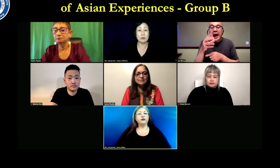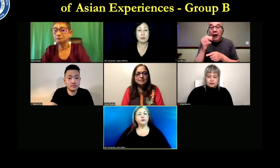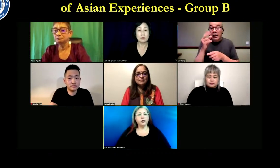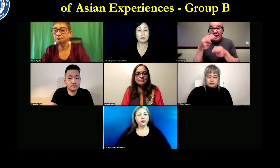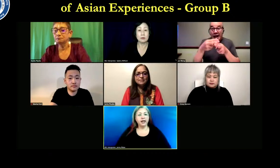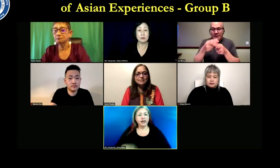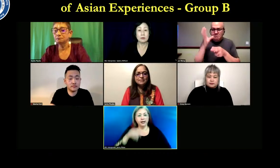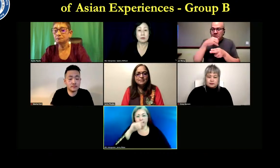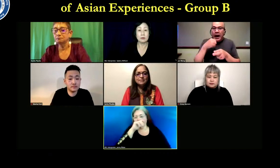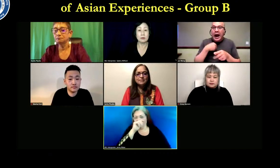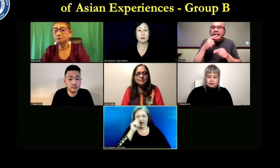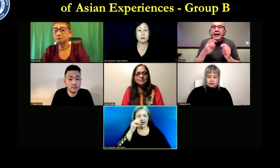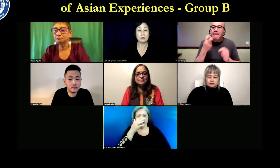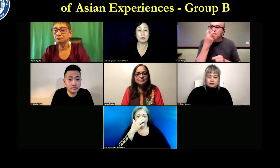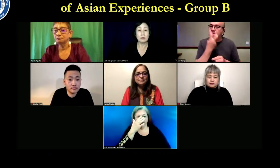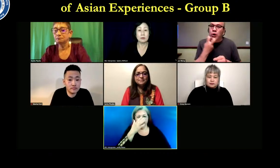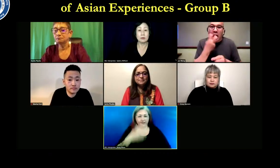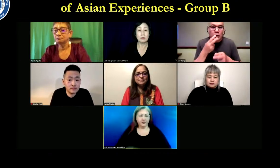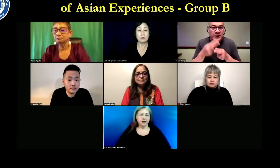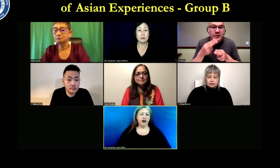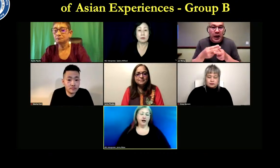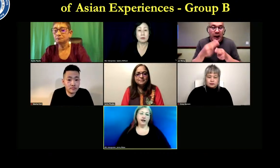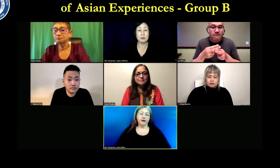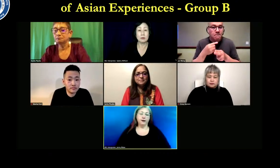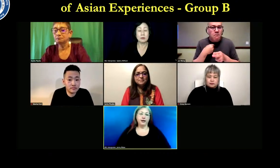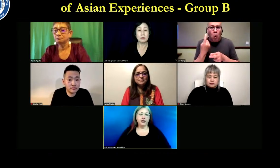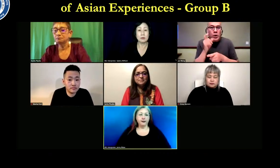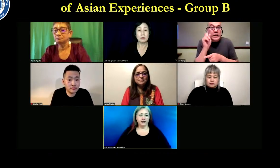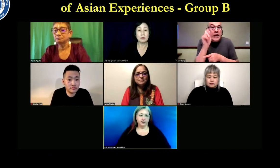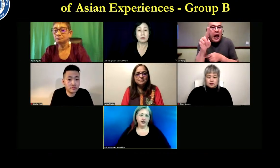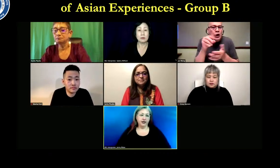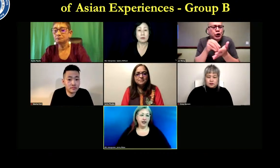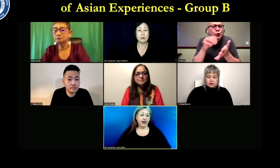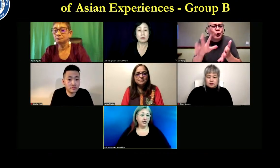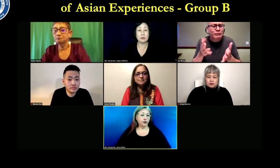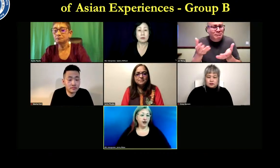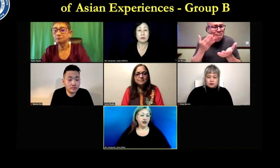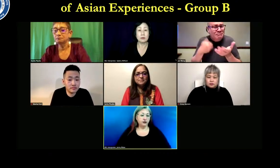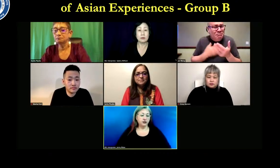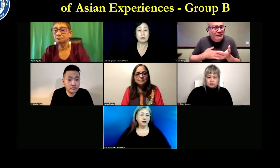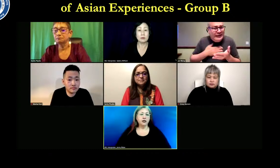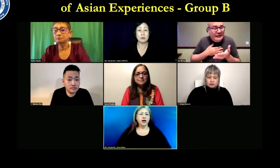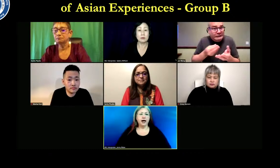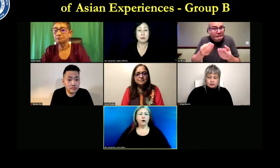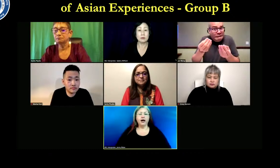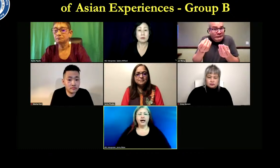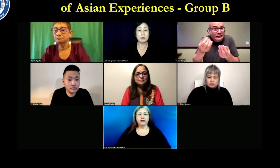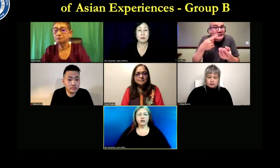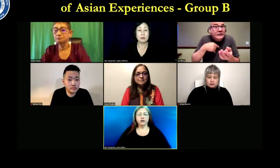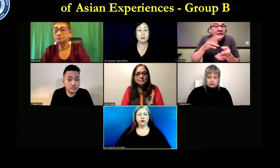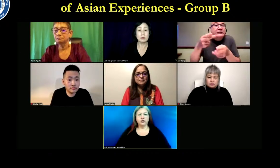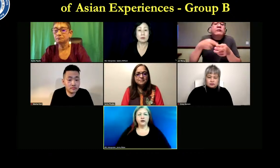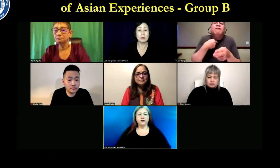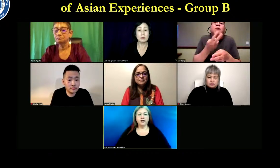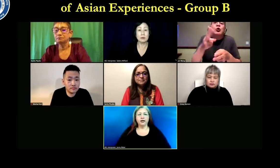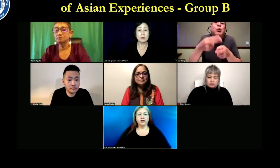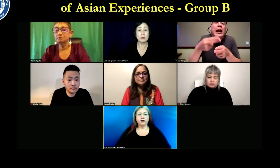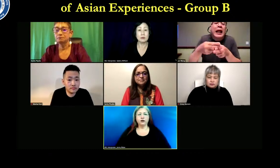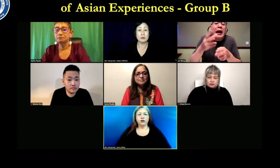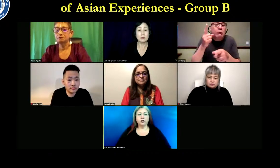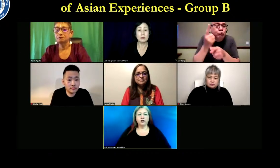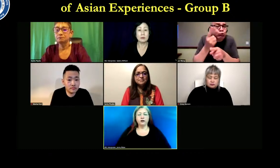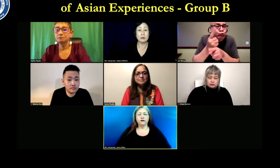how do you spell your name? And if it's an odd name, it may not be something that I can pronounce. I will ask the student if